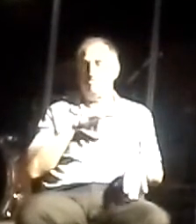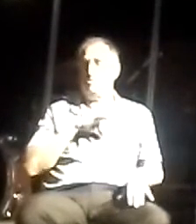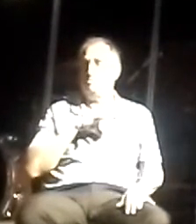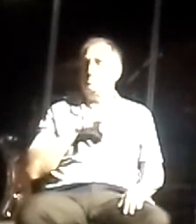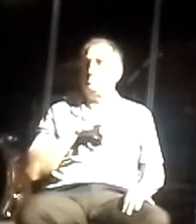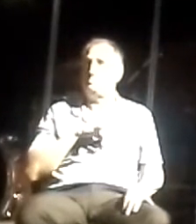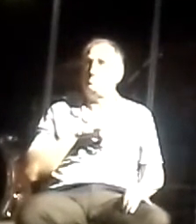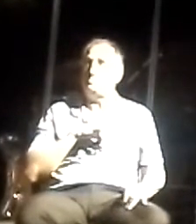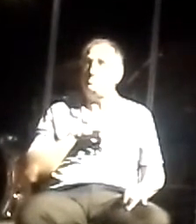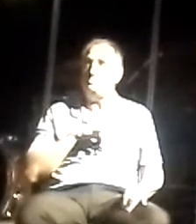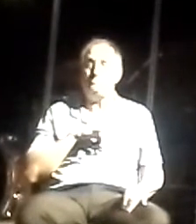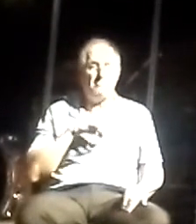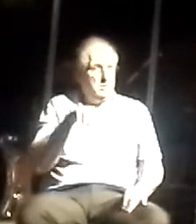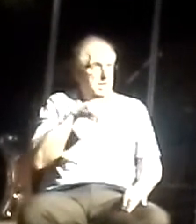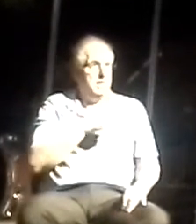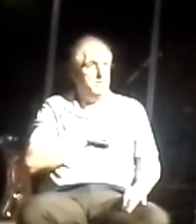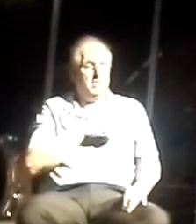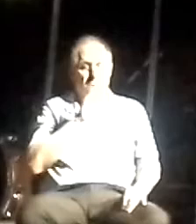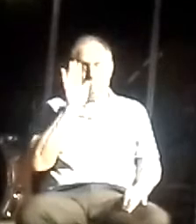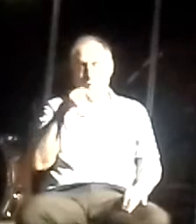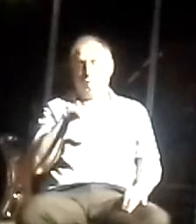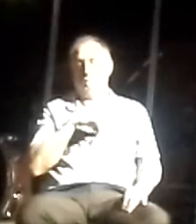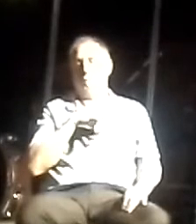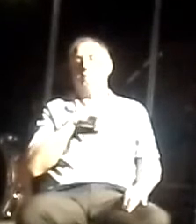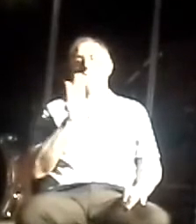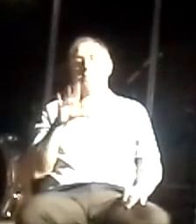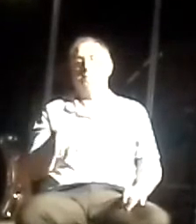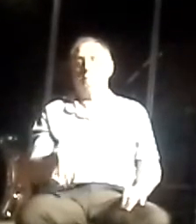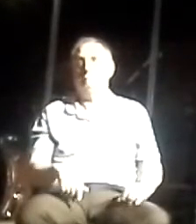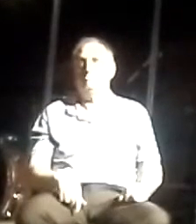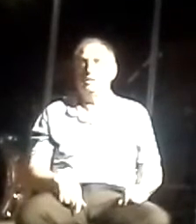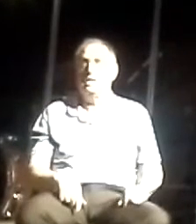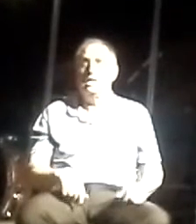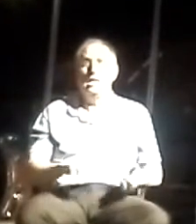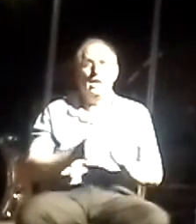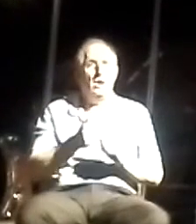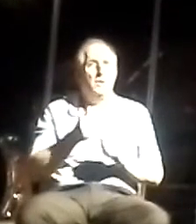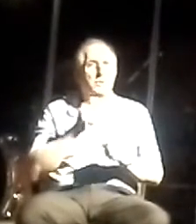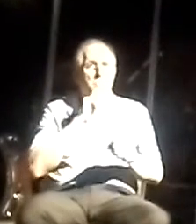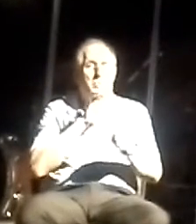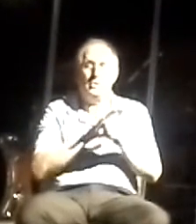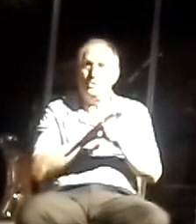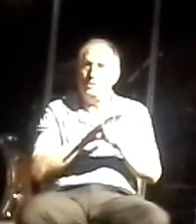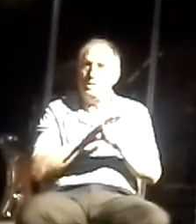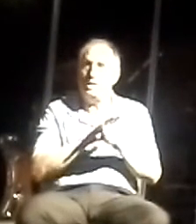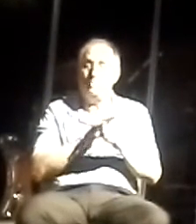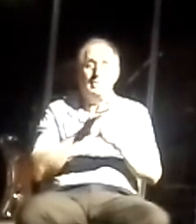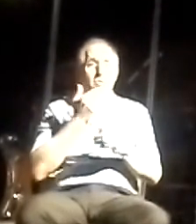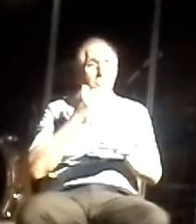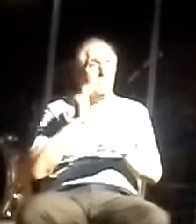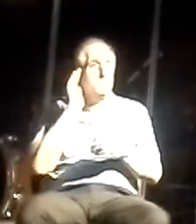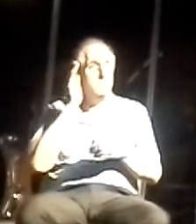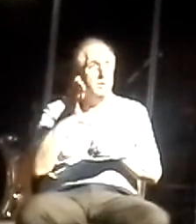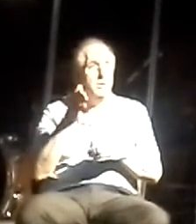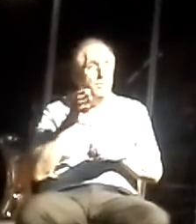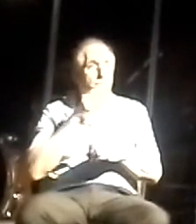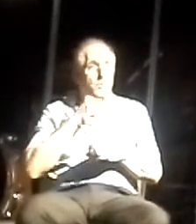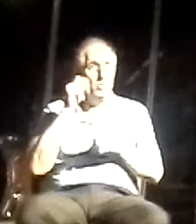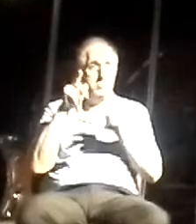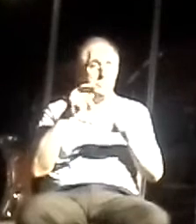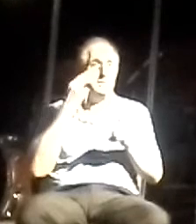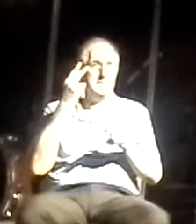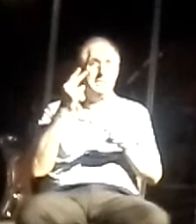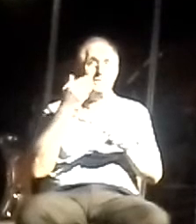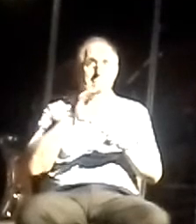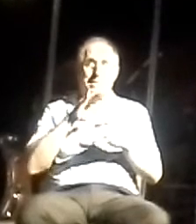good. With a little attitude, okay? It's all good. How can you guarantee that it's going to be all good? The older person sees all